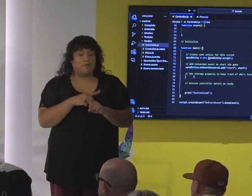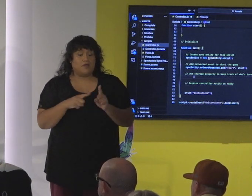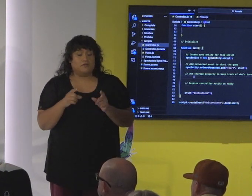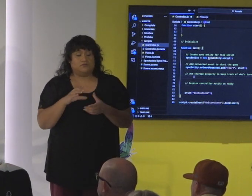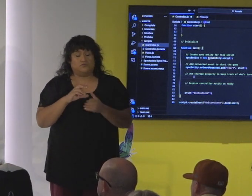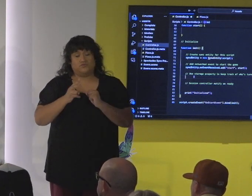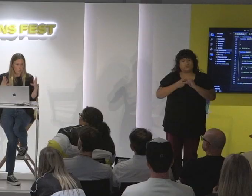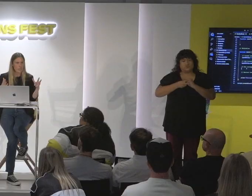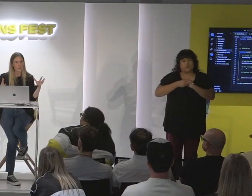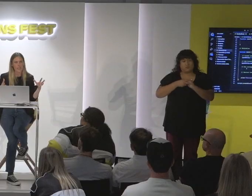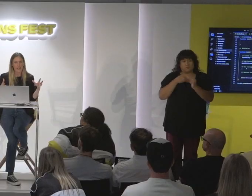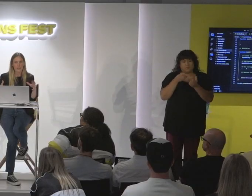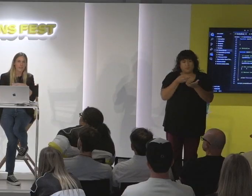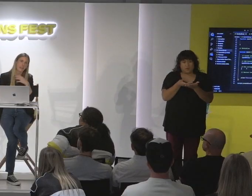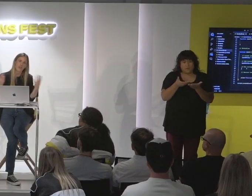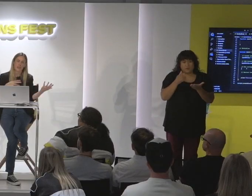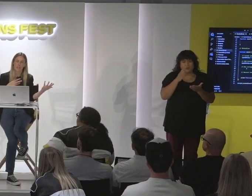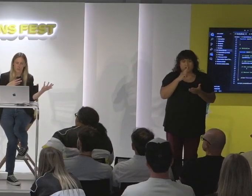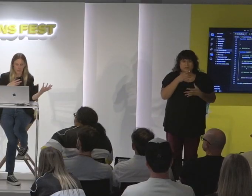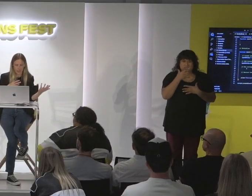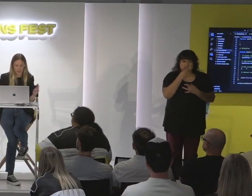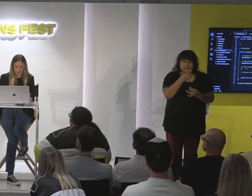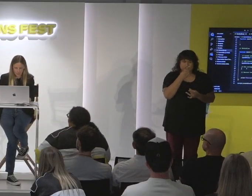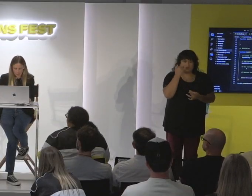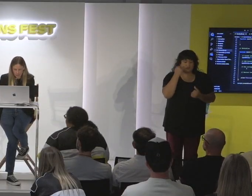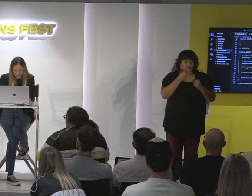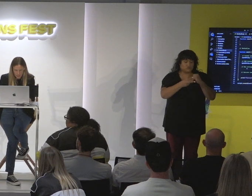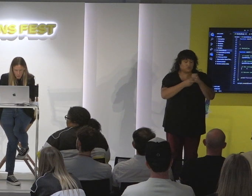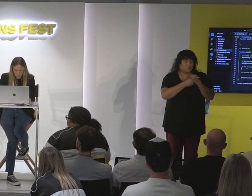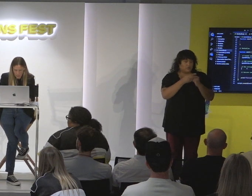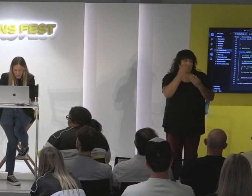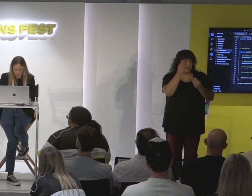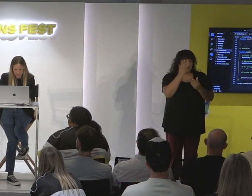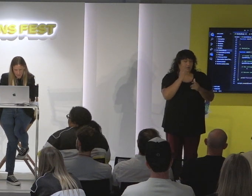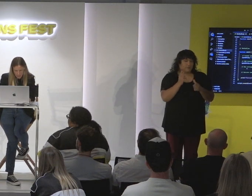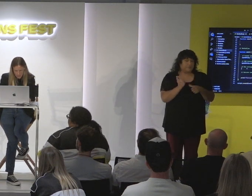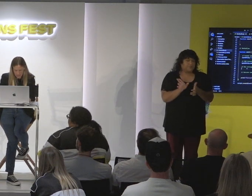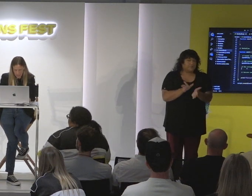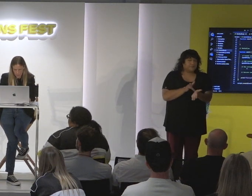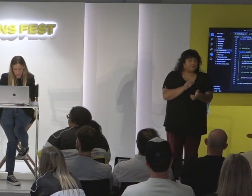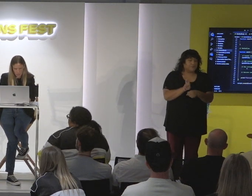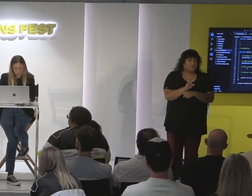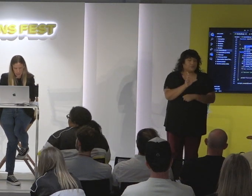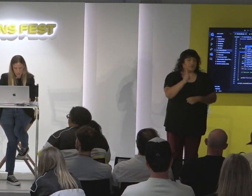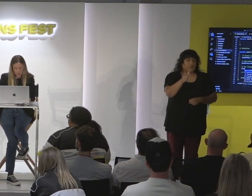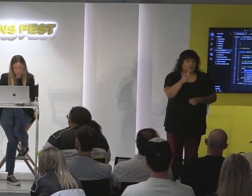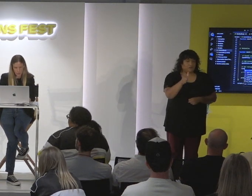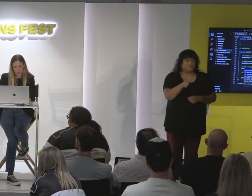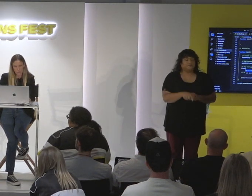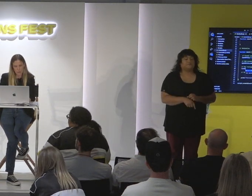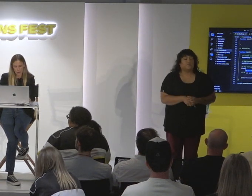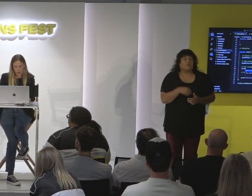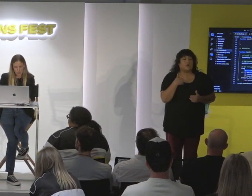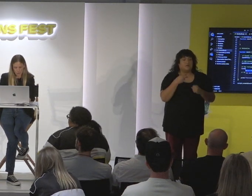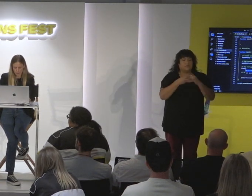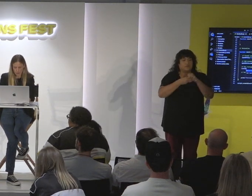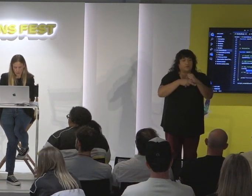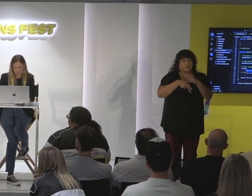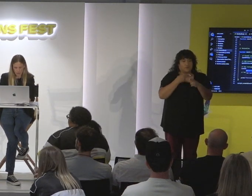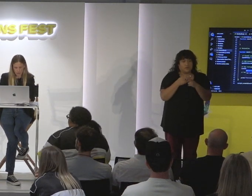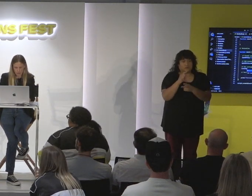if you want to store some data that you're going to use later. So we're going to have a storage property called